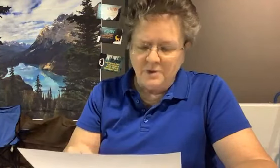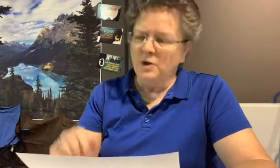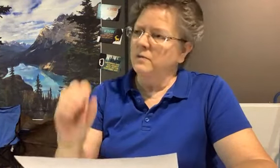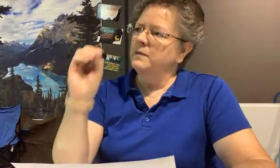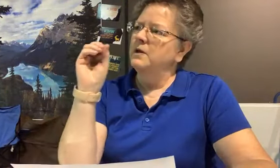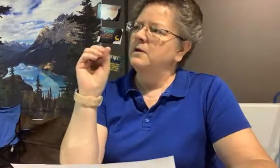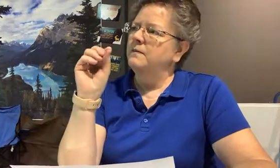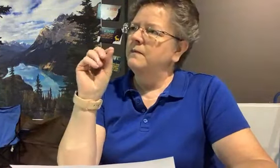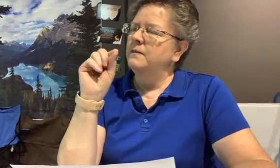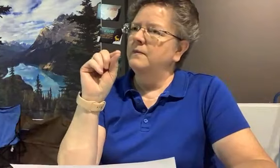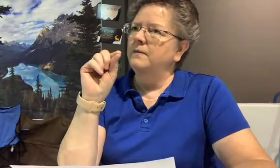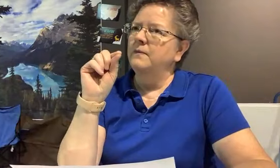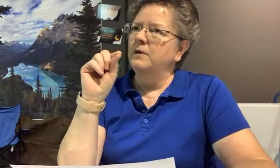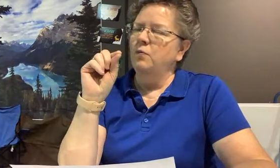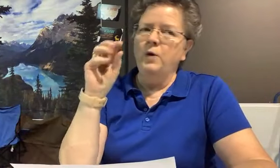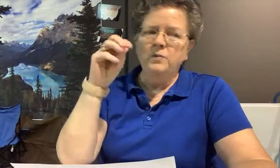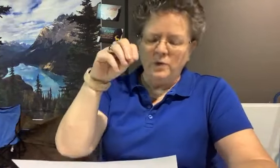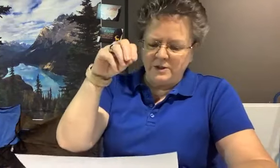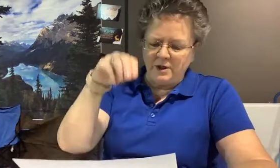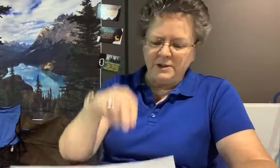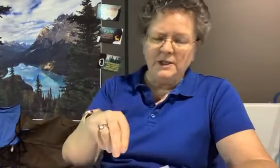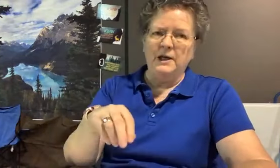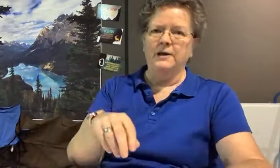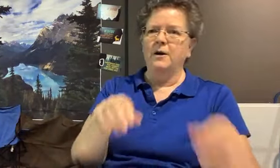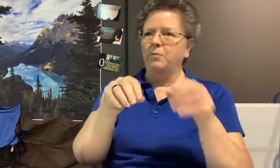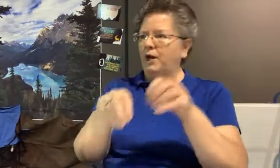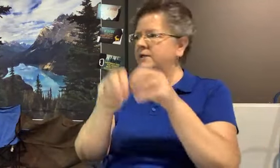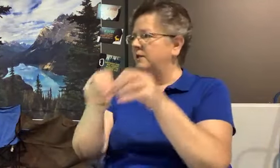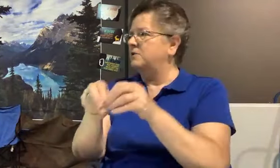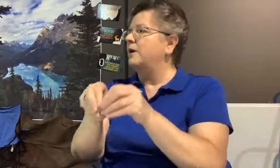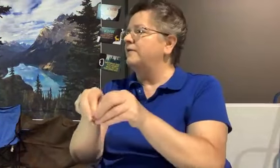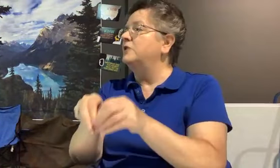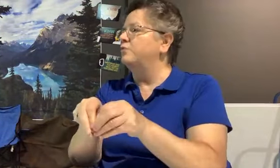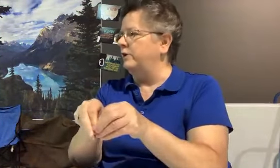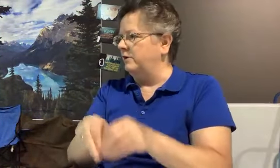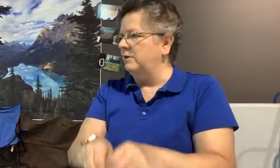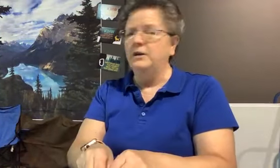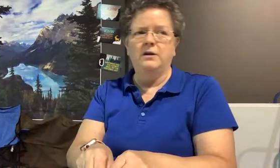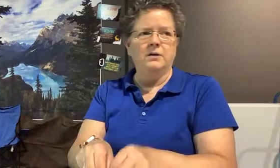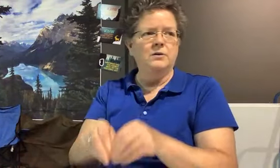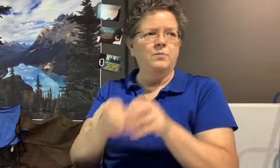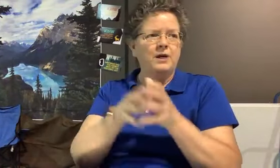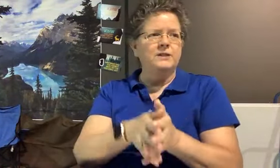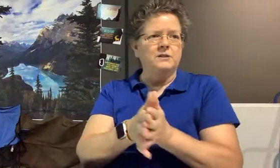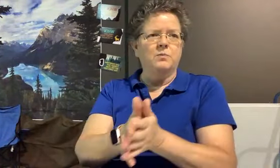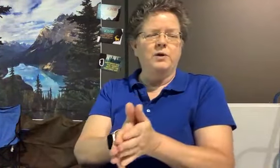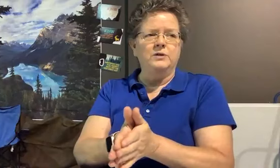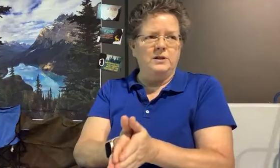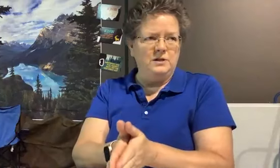So when we start seeing blessings of Israel in here, the blessings appointed to the